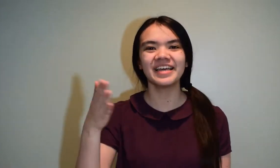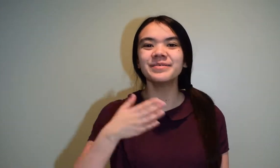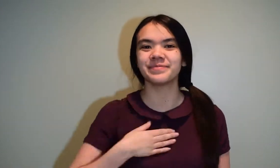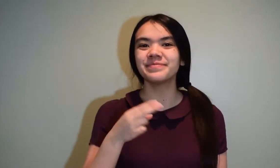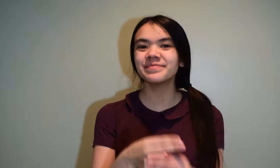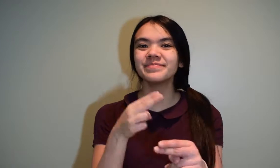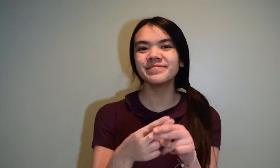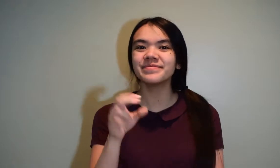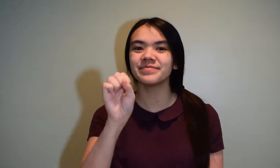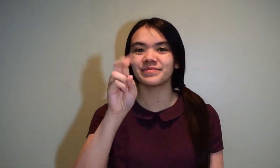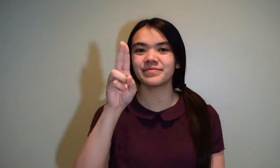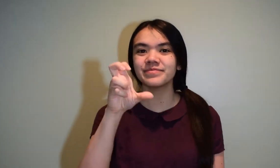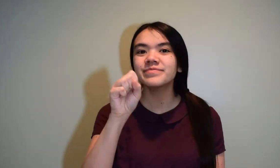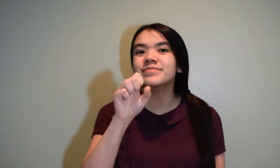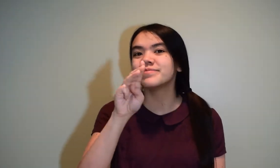My name is Sue Smith.